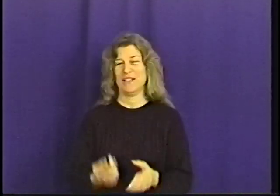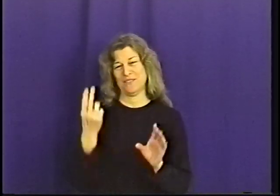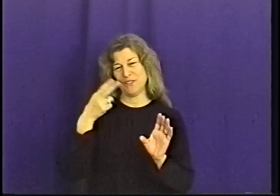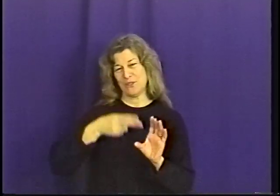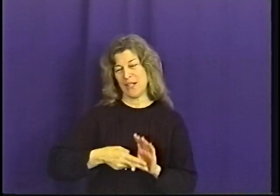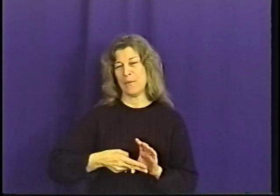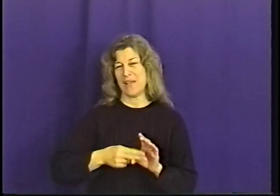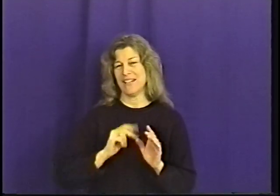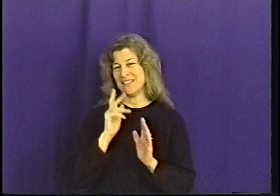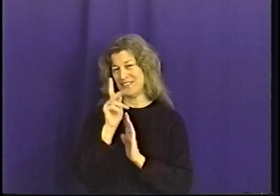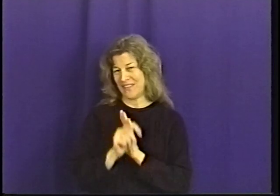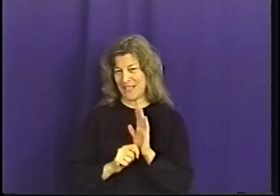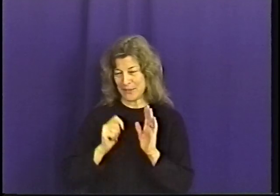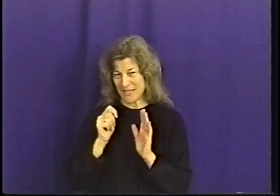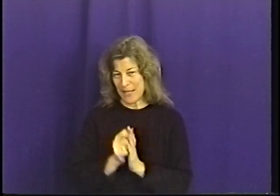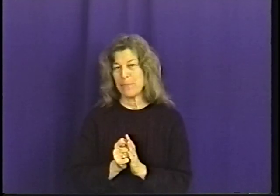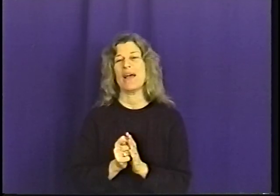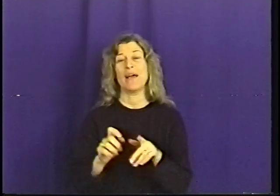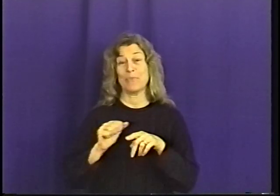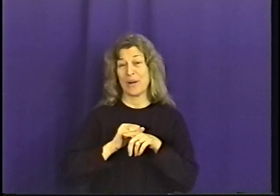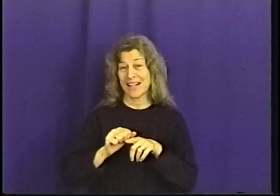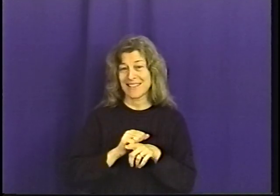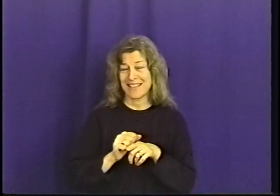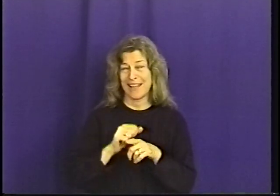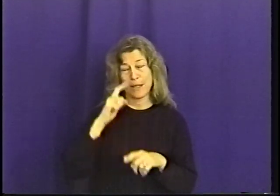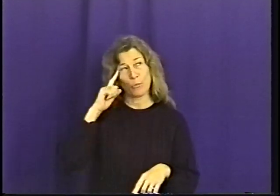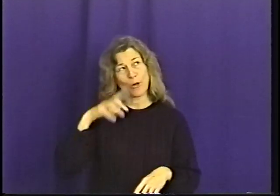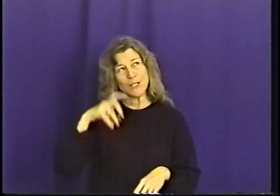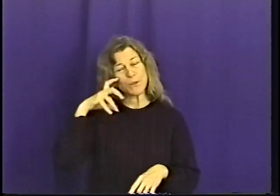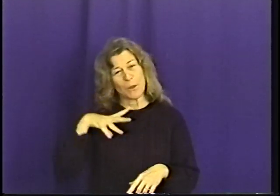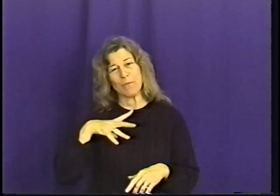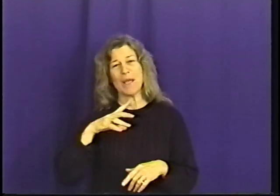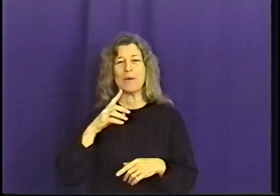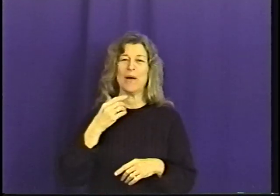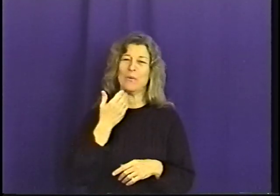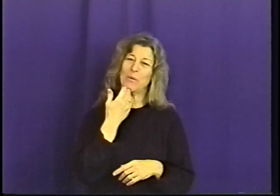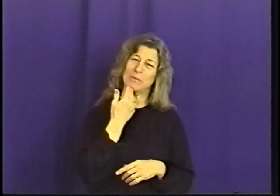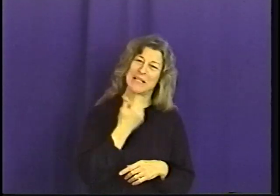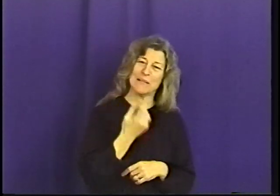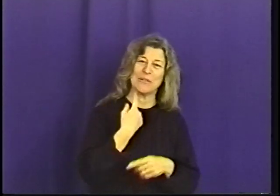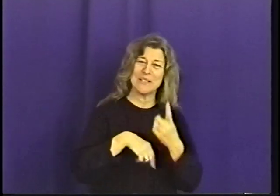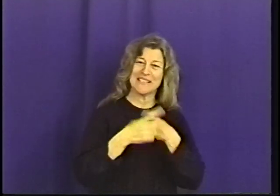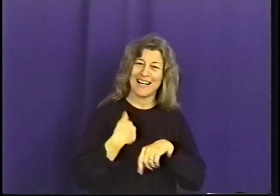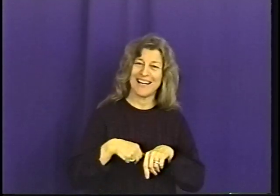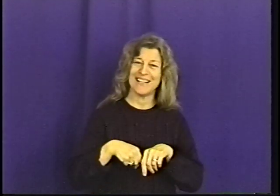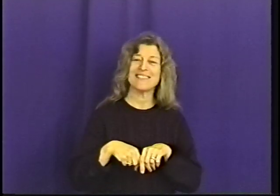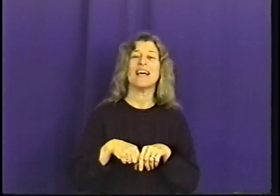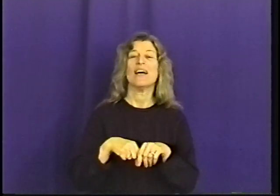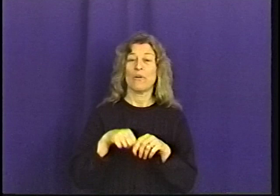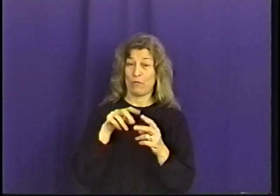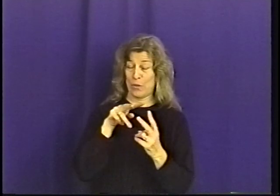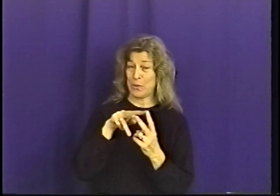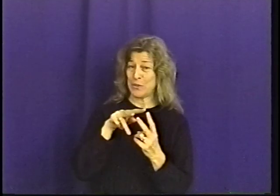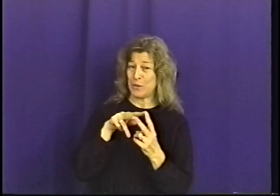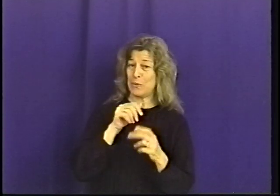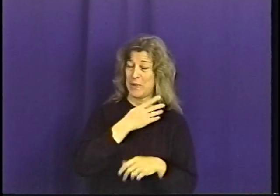Thank you so much for joining me on this videotape and practicing and brainstorming about what would be some good signs for those